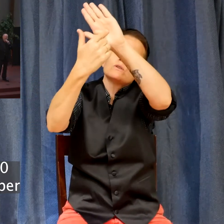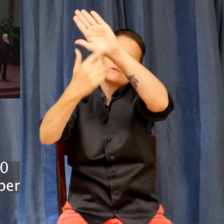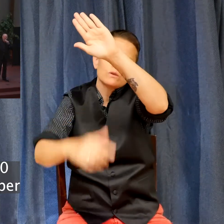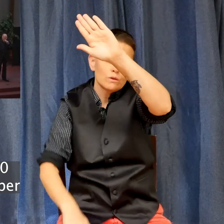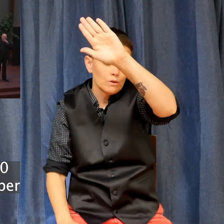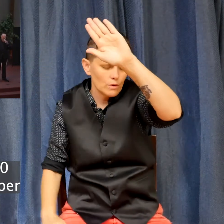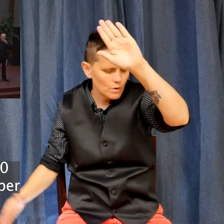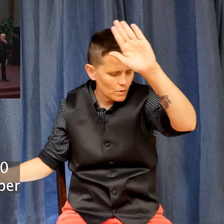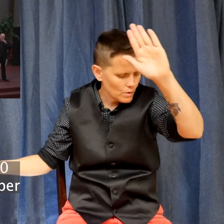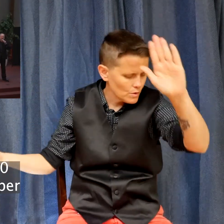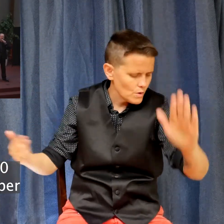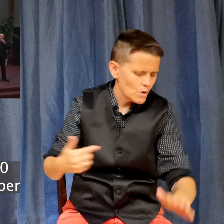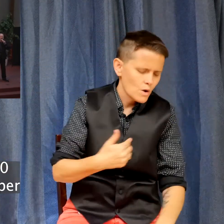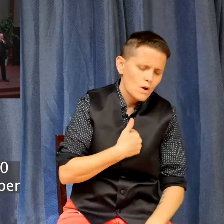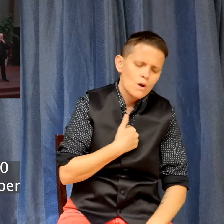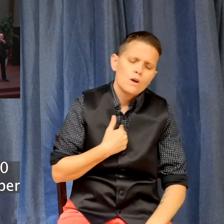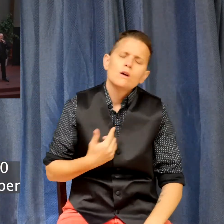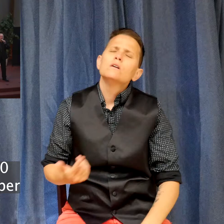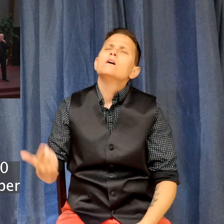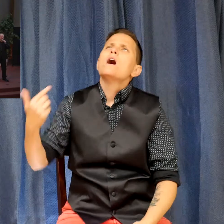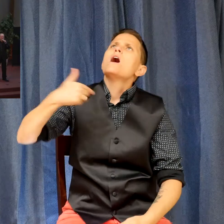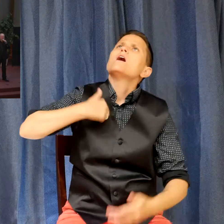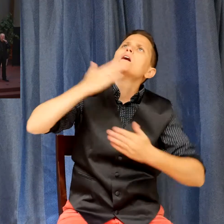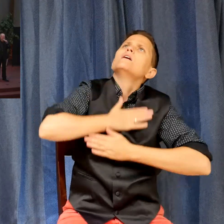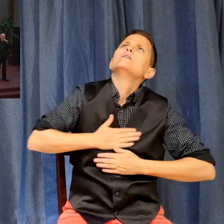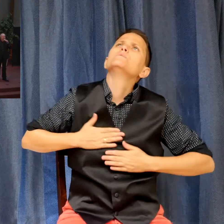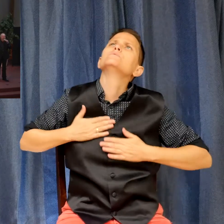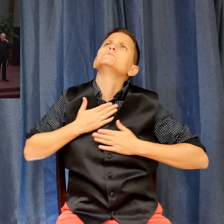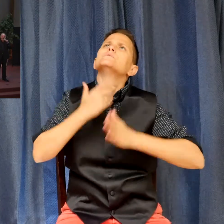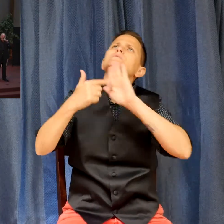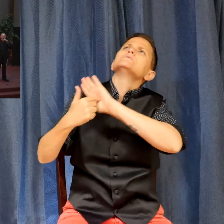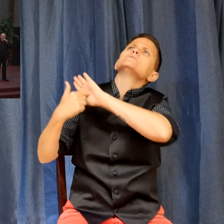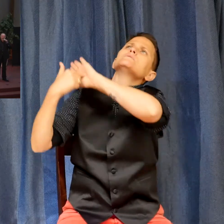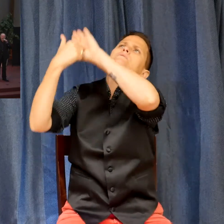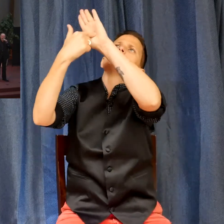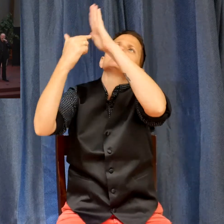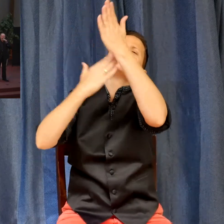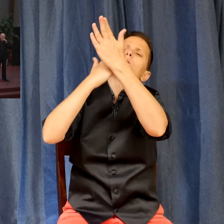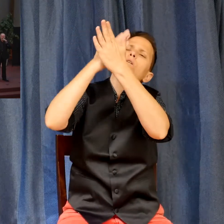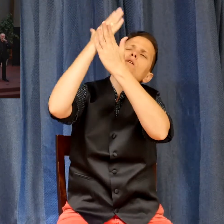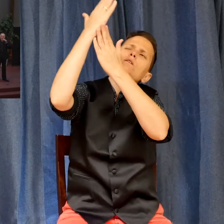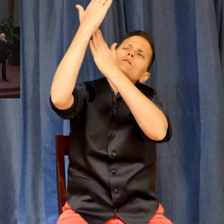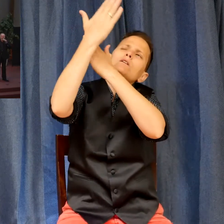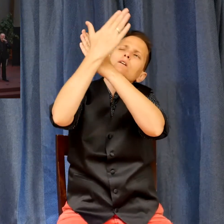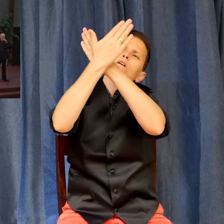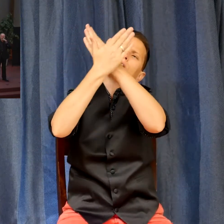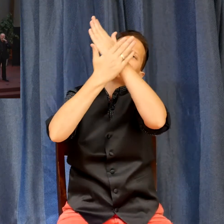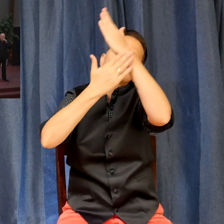Above all else, I lift my hands, I lift my hands, I lift my hands.